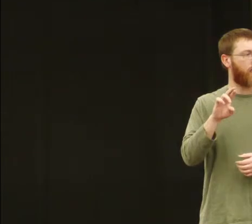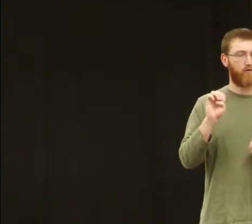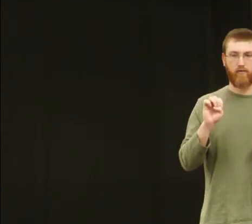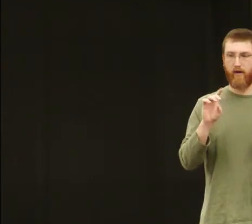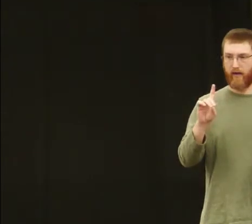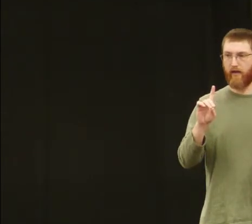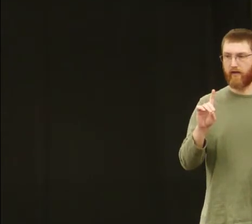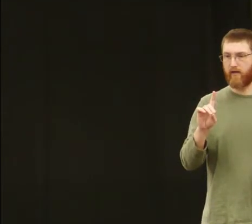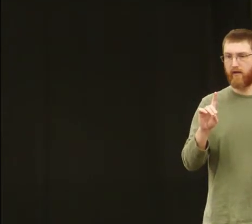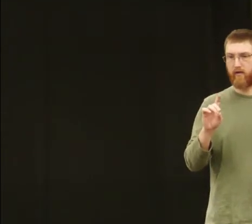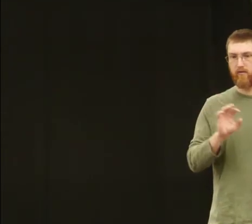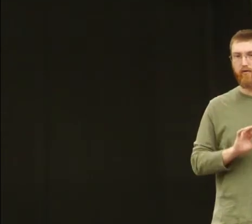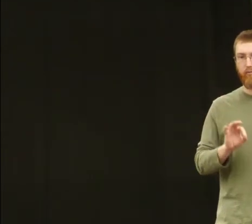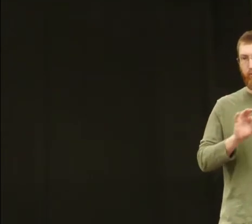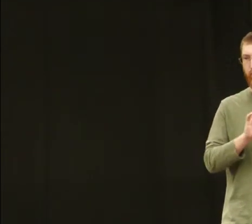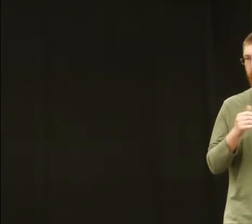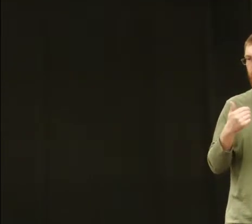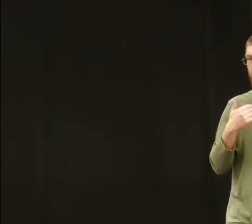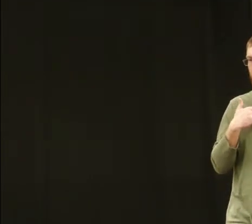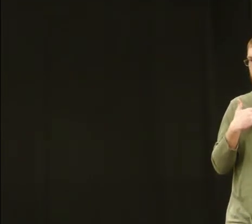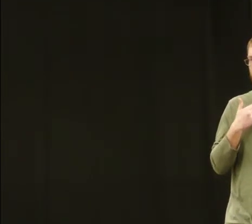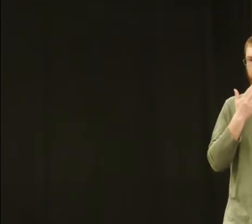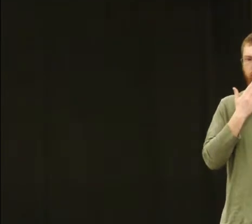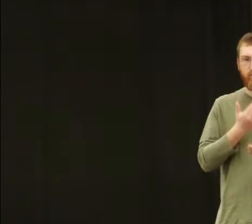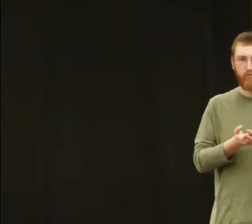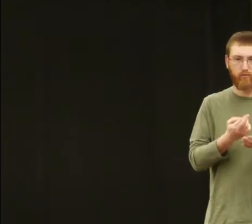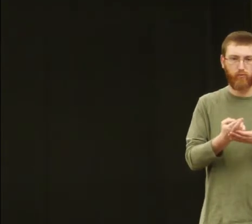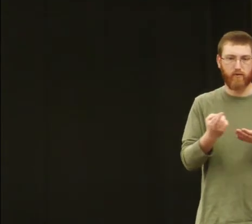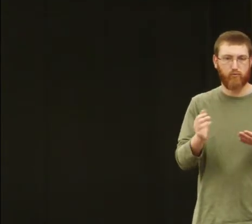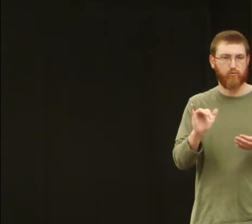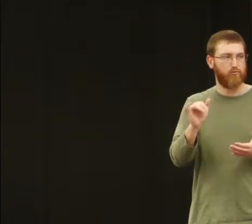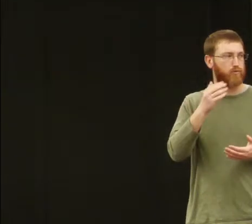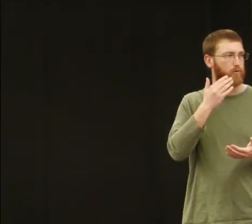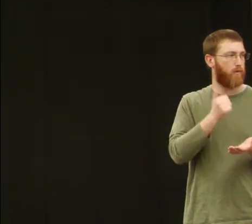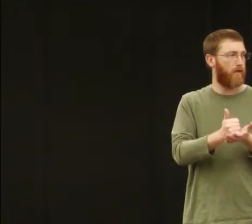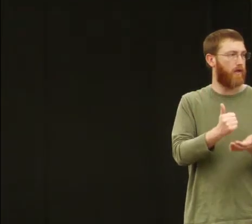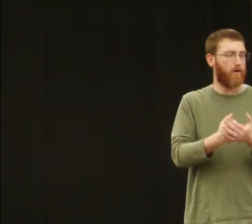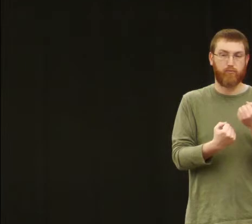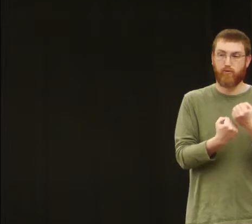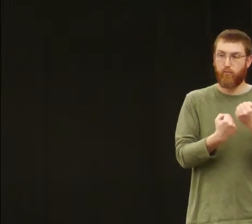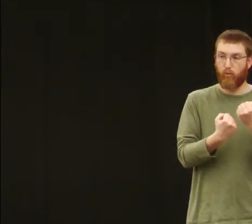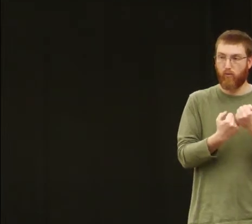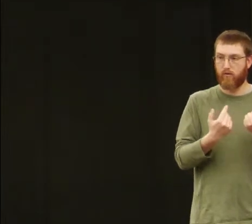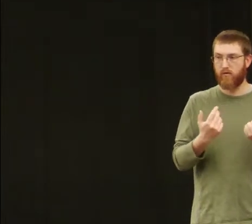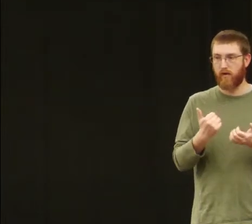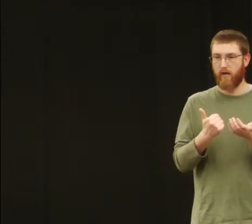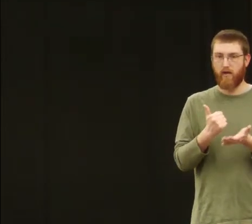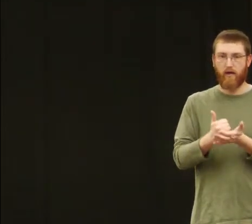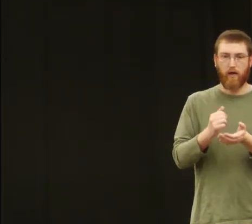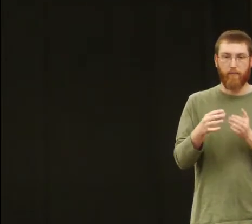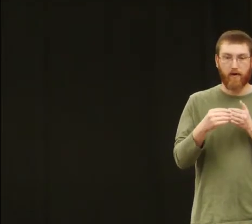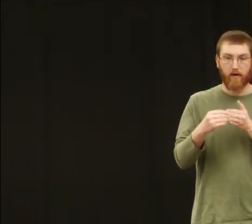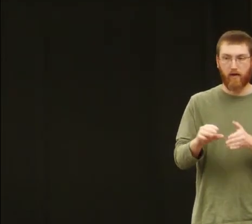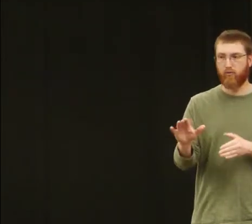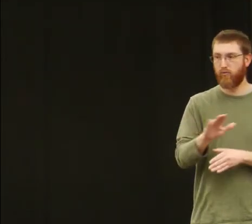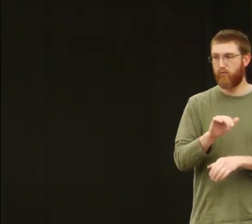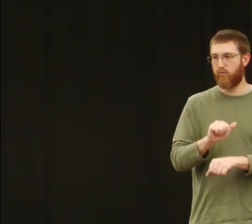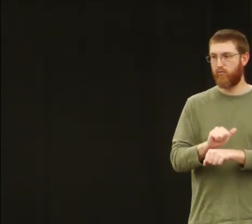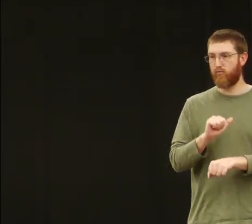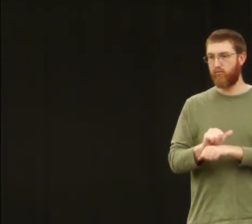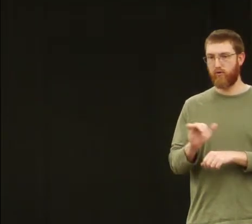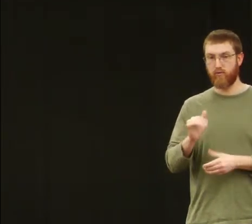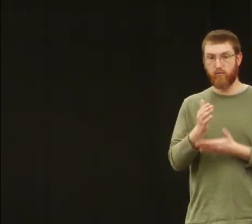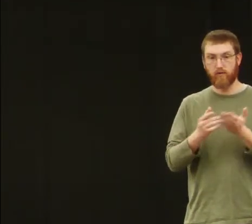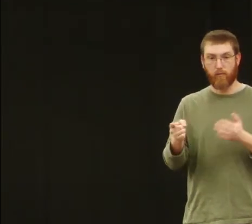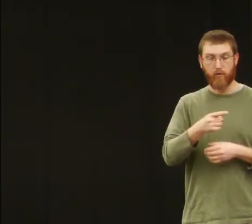with them at all times. Because that is what it helps support. And you can also help, like there's some of you